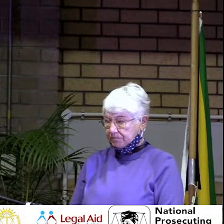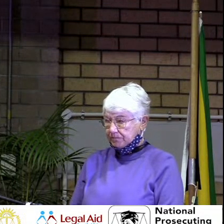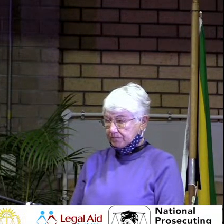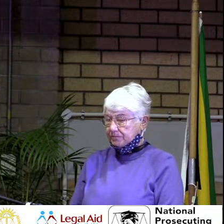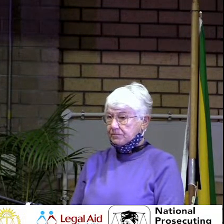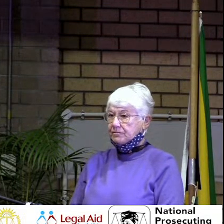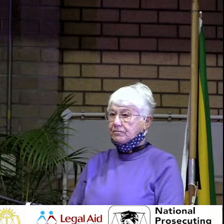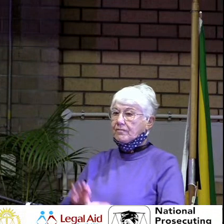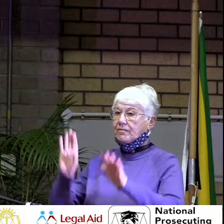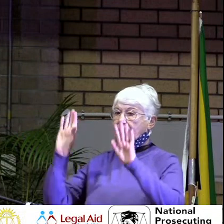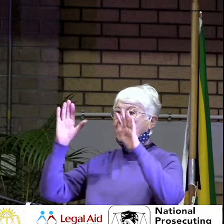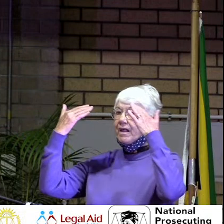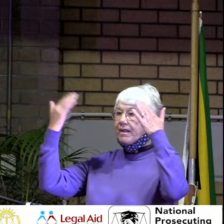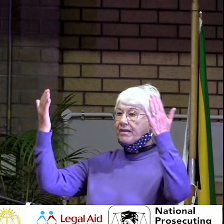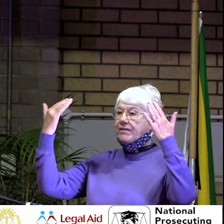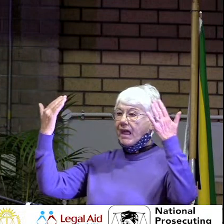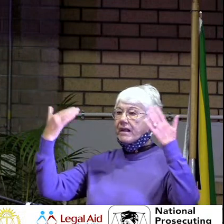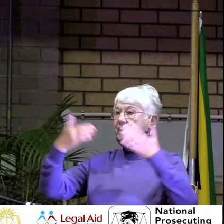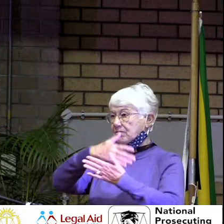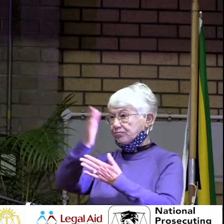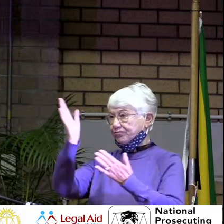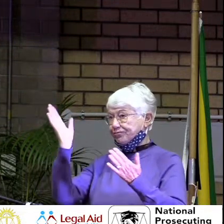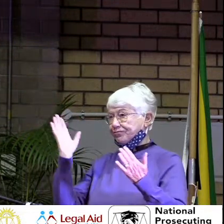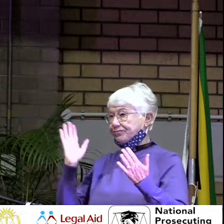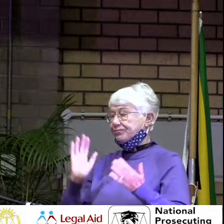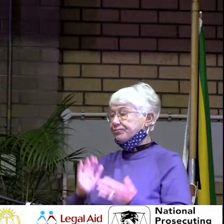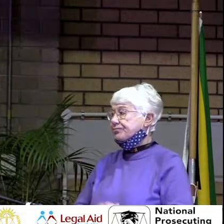Thank you, ladies and gentlemen. Thank you very, very much.